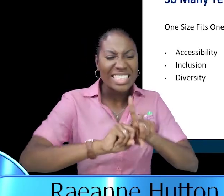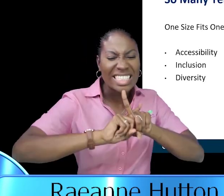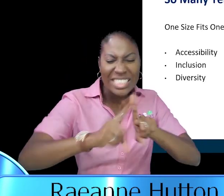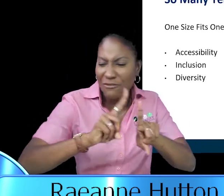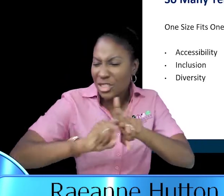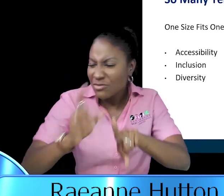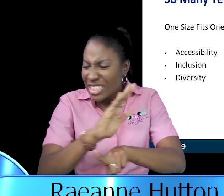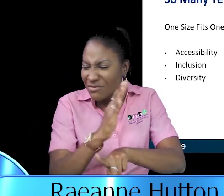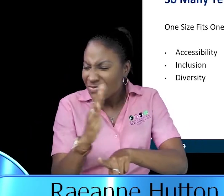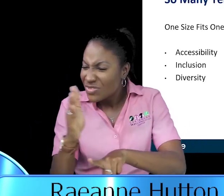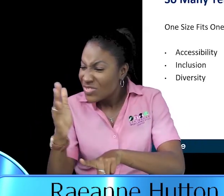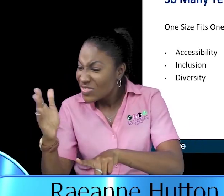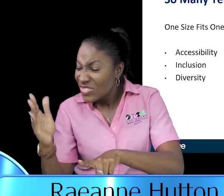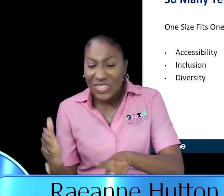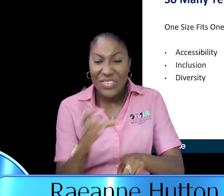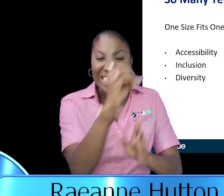abilities, disabilities,